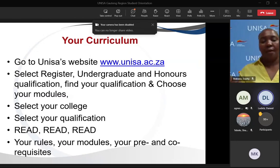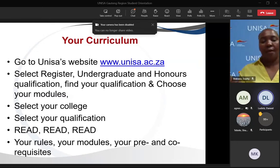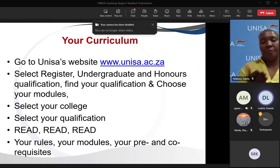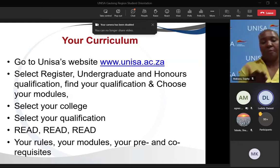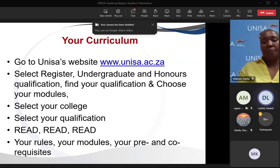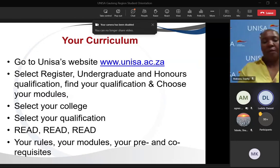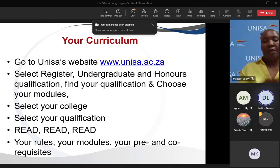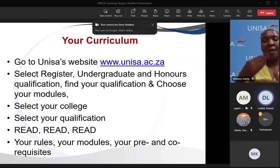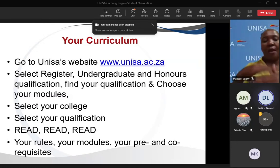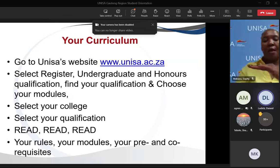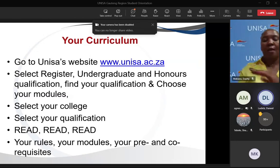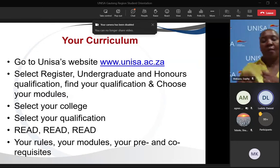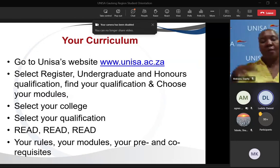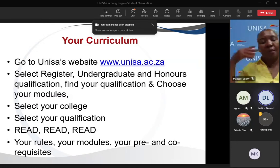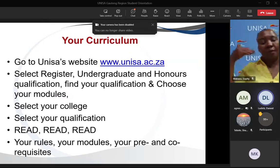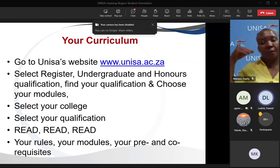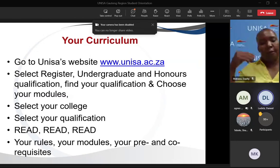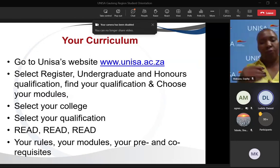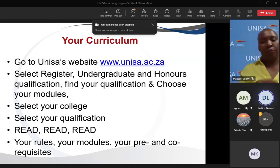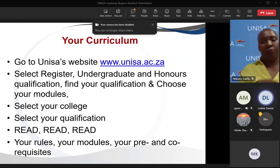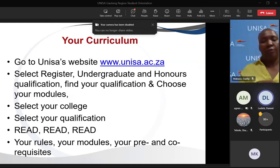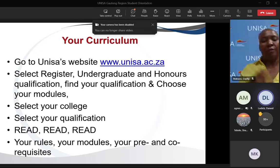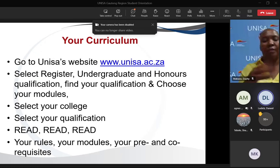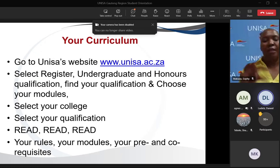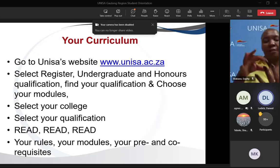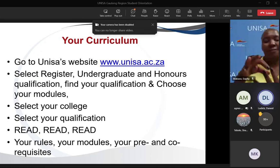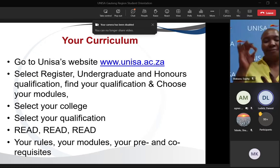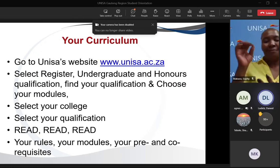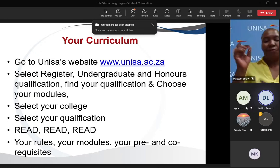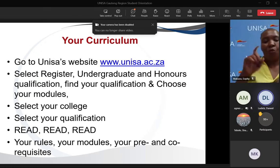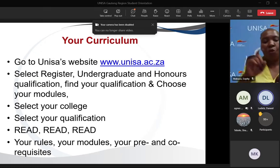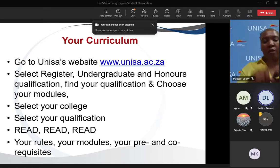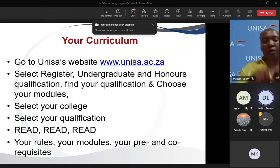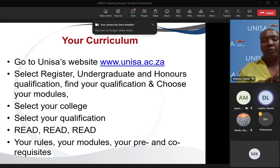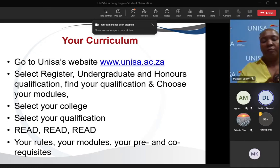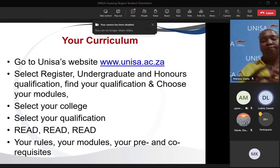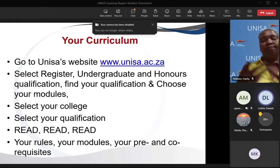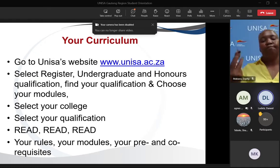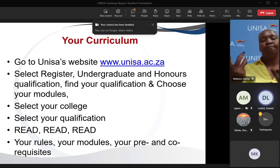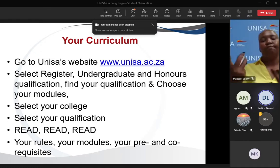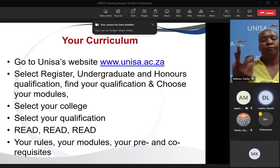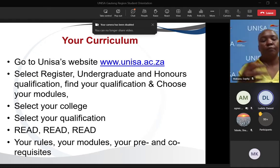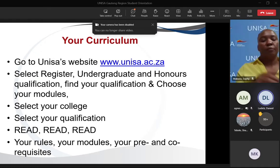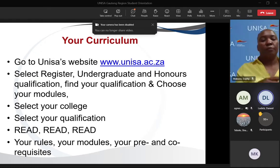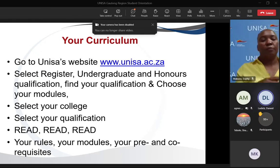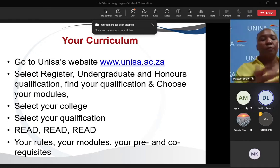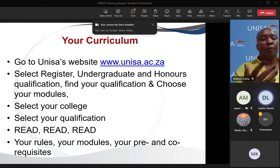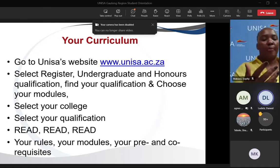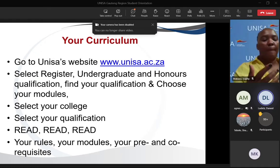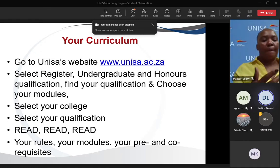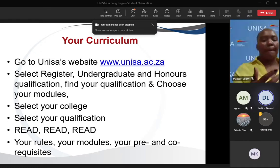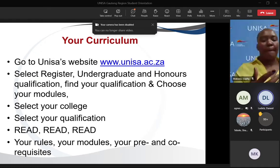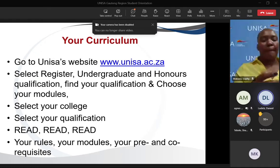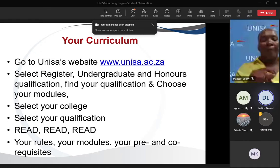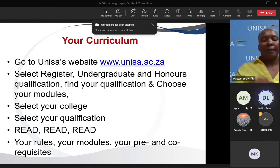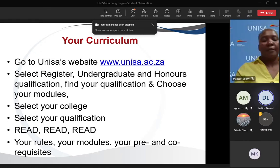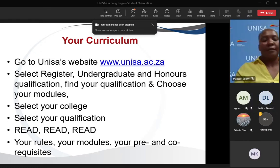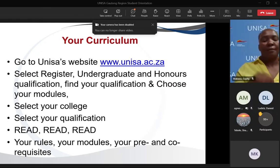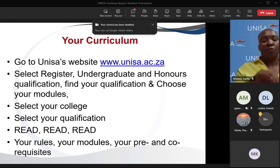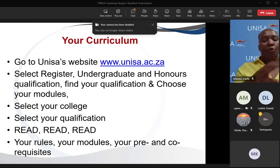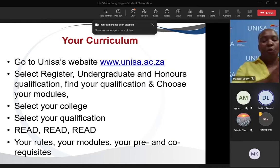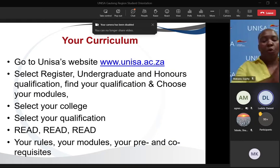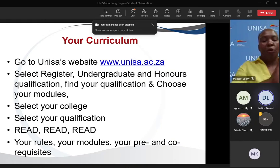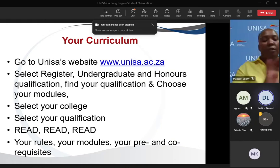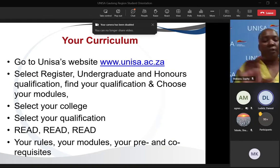select for find your qualification the base page that opens lists your different colleges select the one applicable to